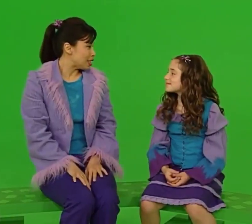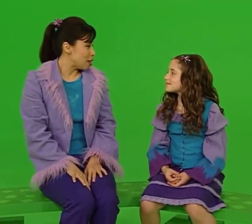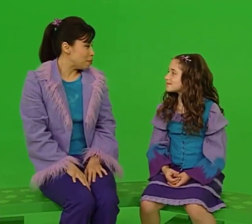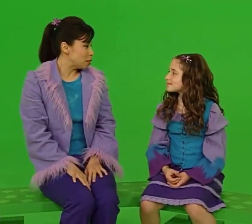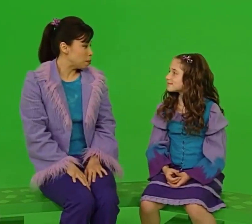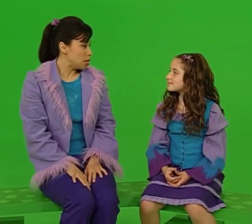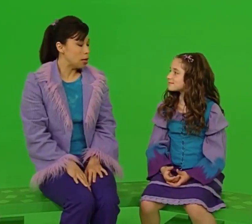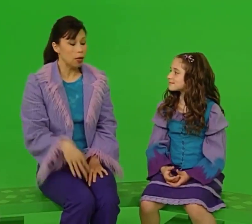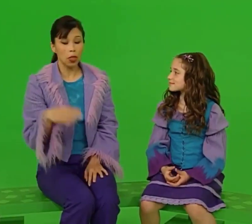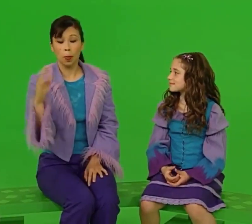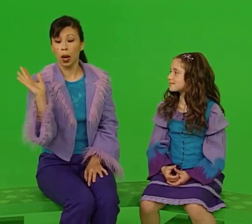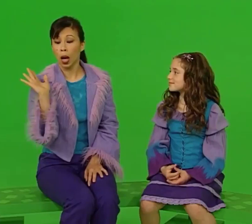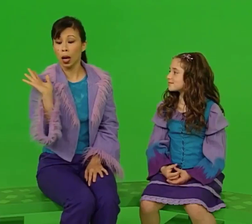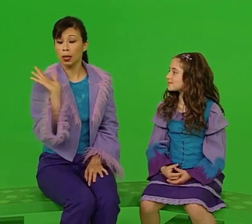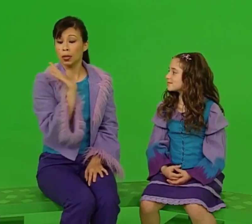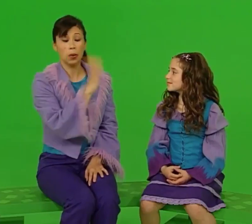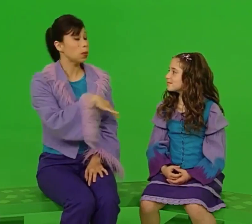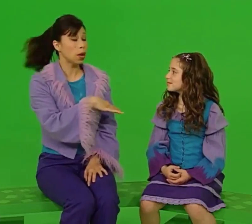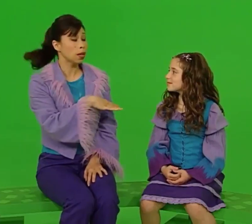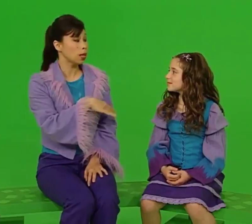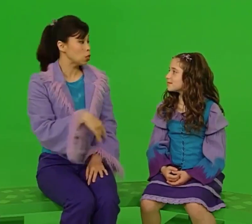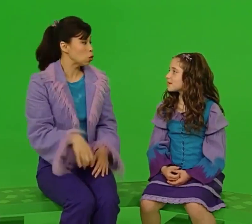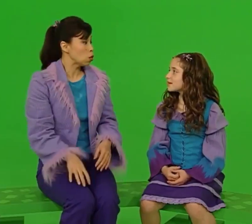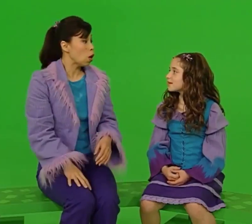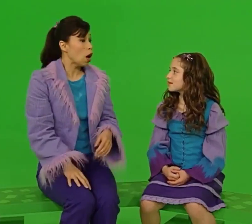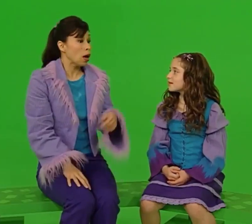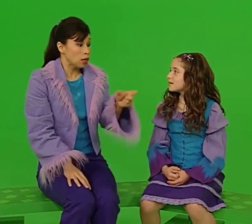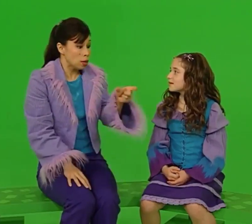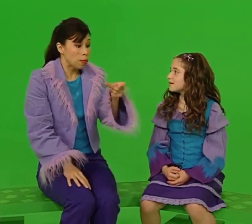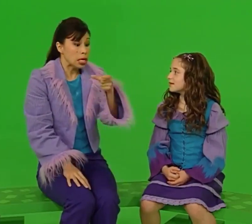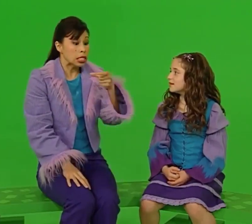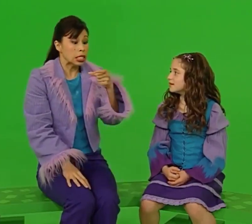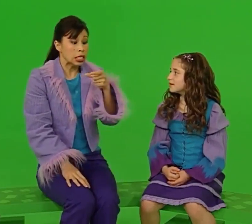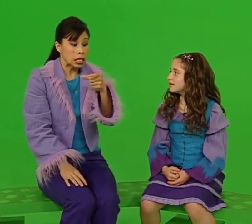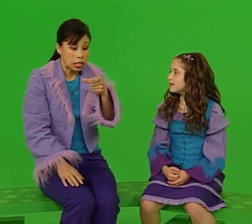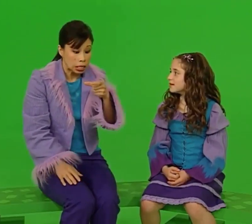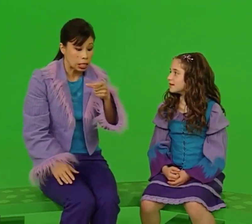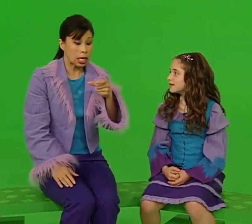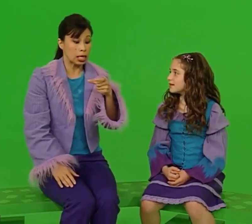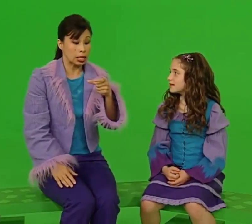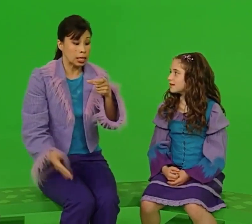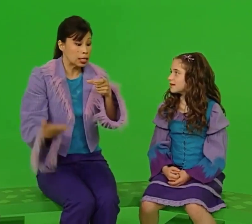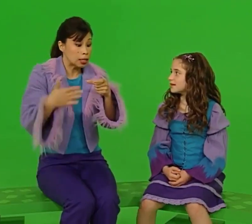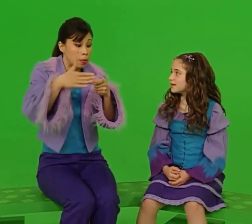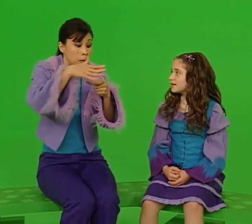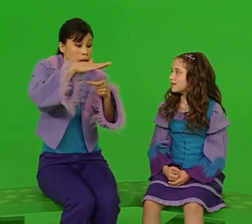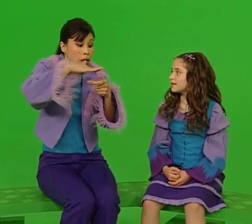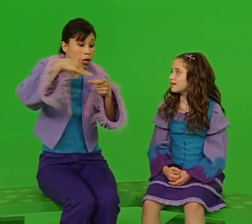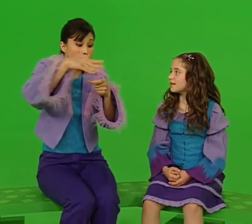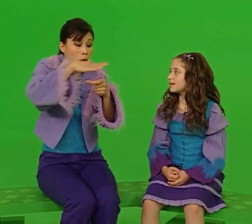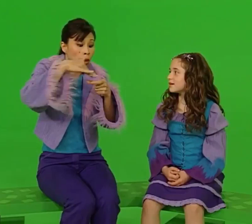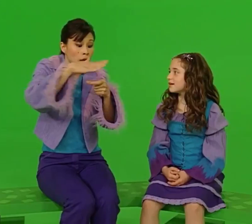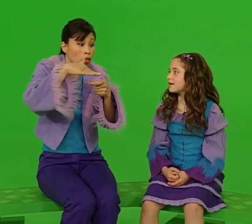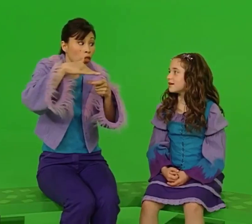Said Miss Bee, "The pies are runny. Try the biscuits smeared with